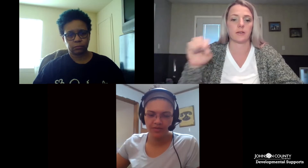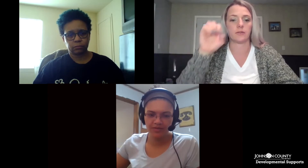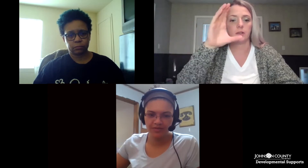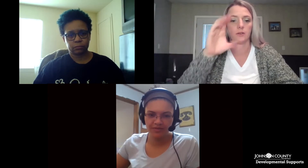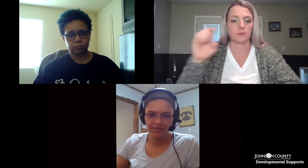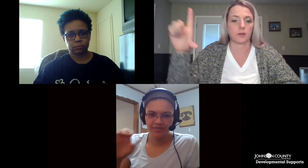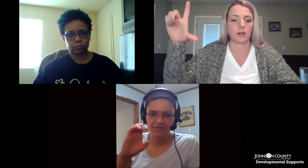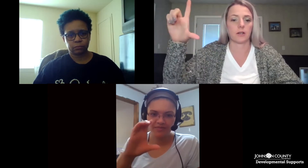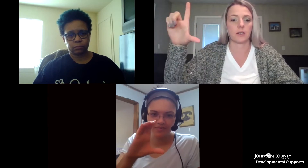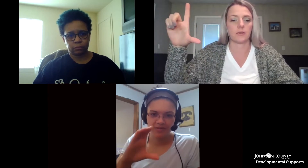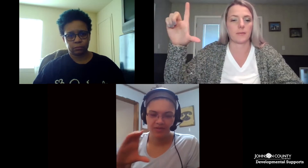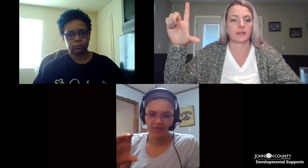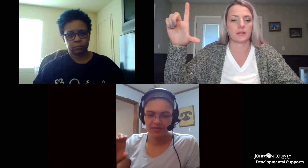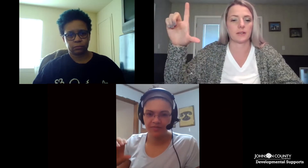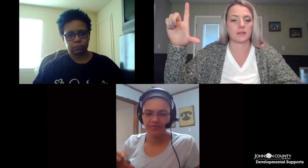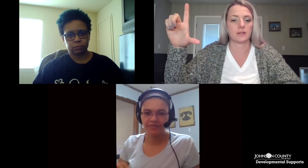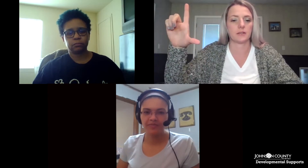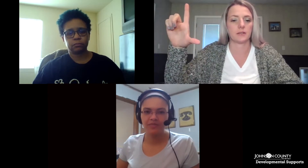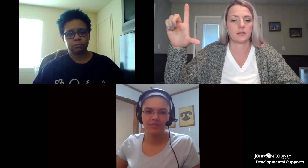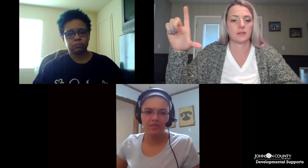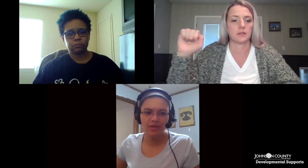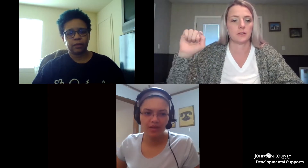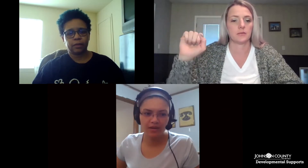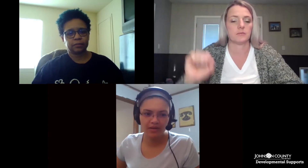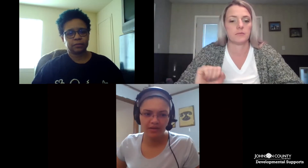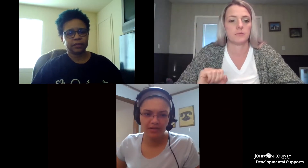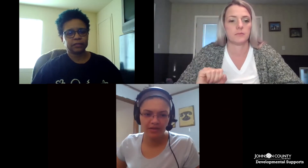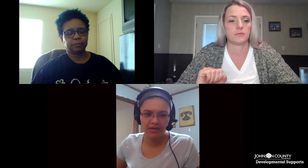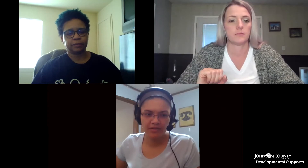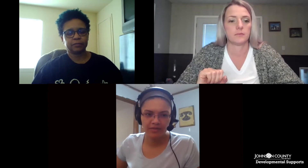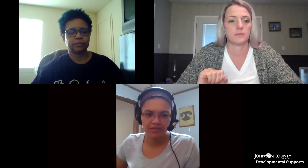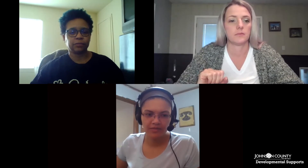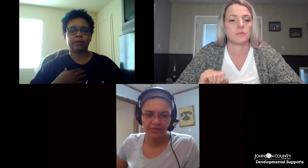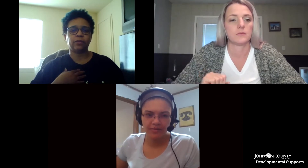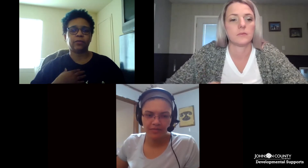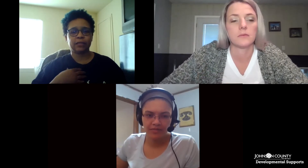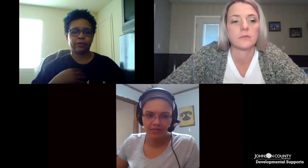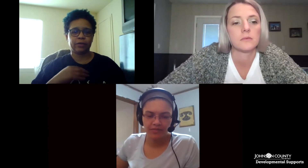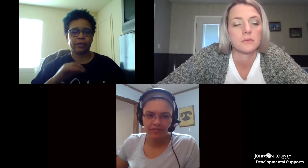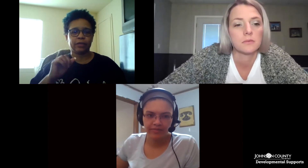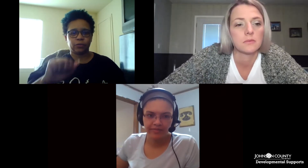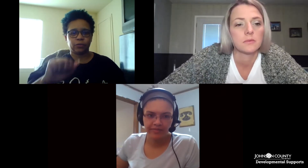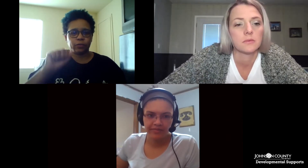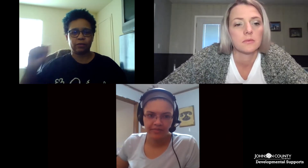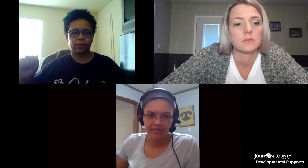of run it on, if that makes sense. And that's better, because the way I learned it is doing